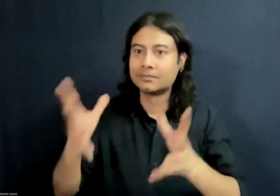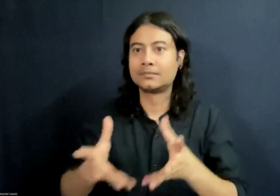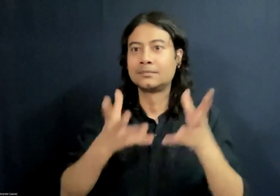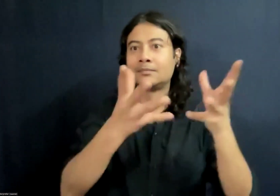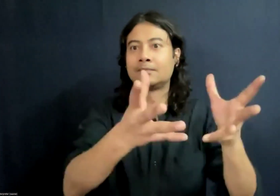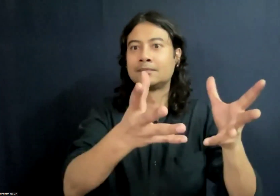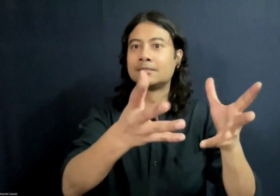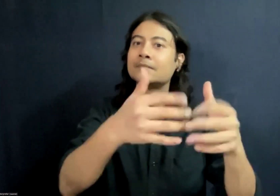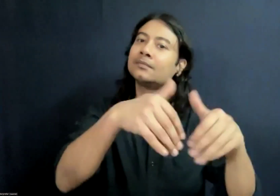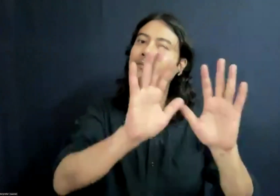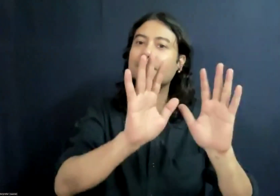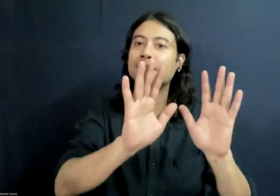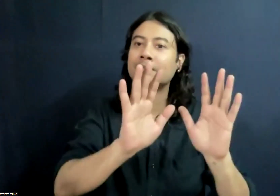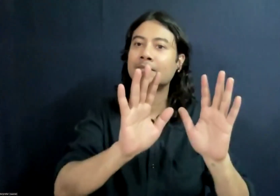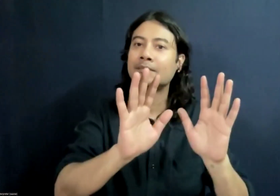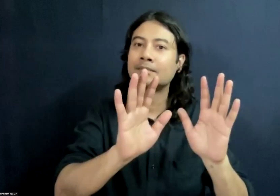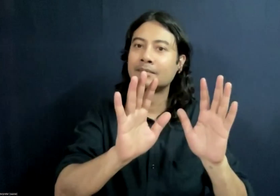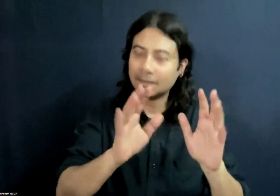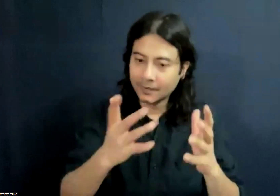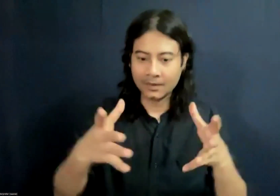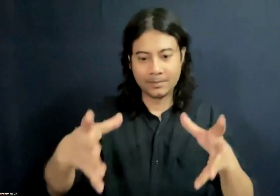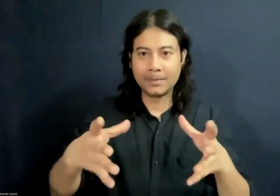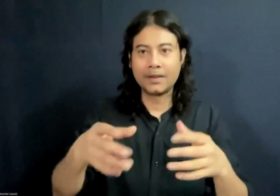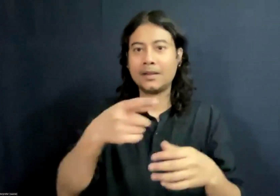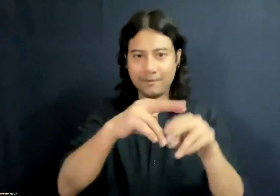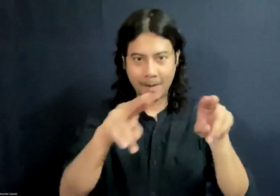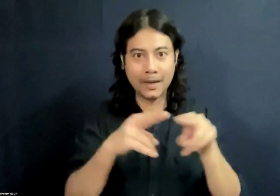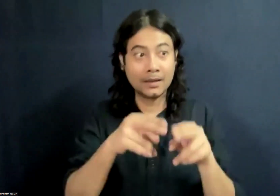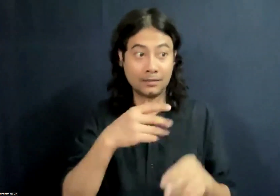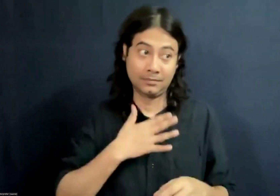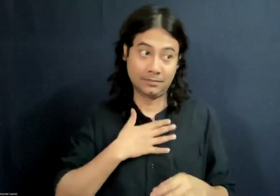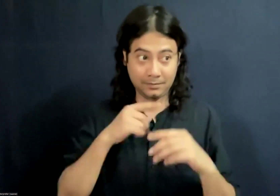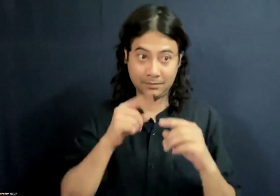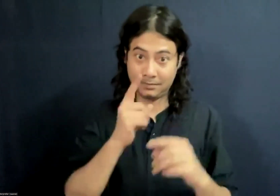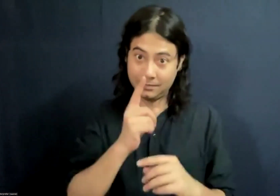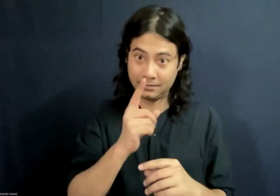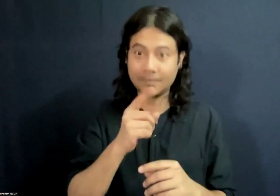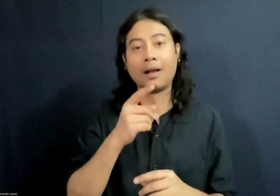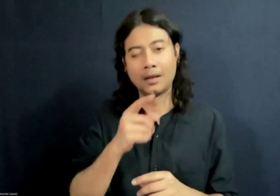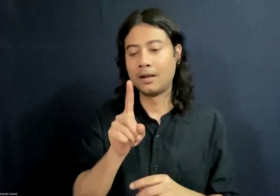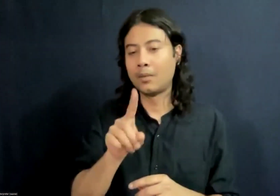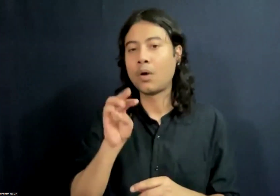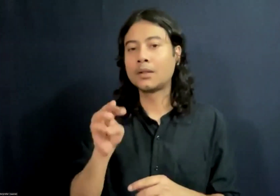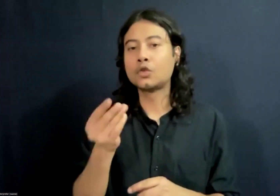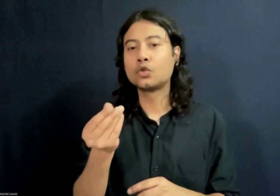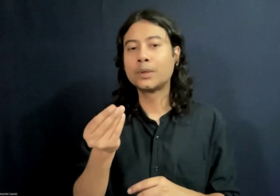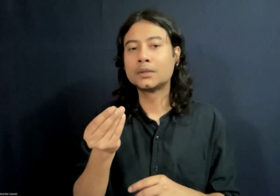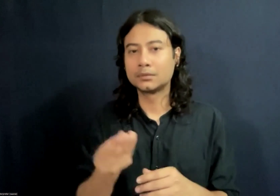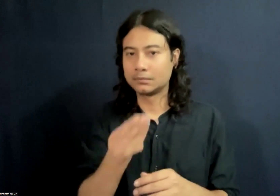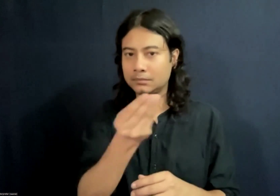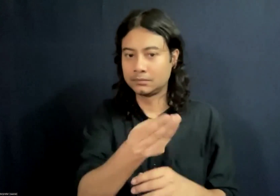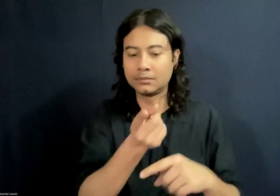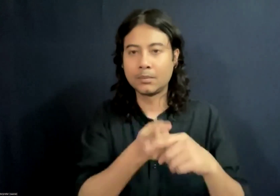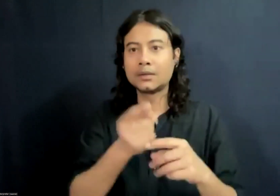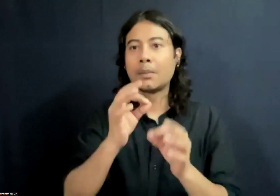So they'll give 1,000 rupees and they'll give one bowl of biryani. Or in some places, I've heard that,